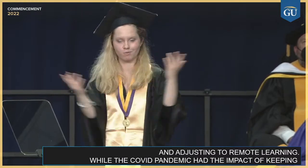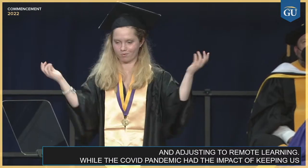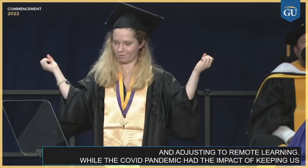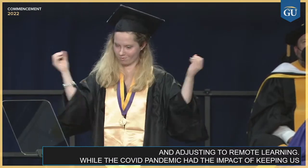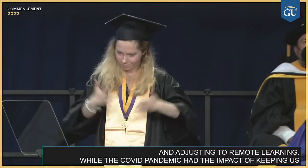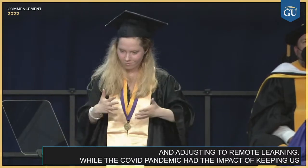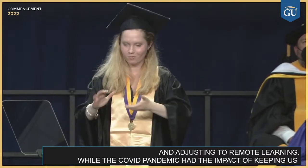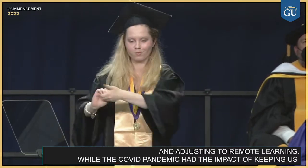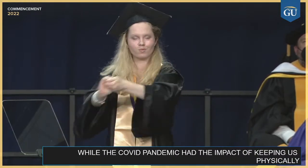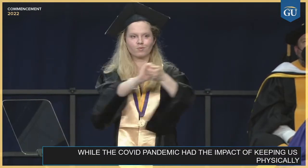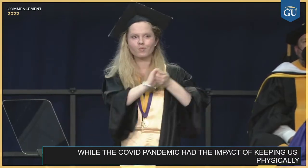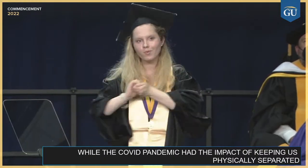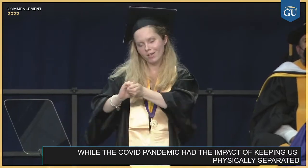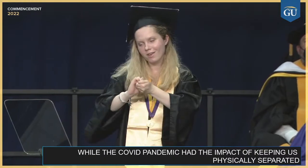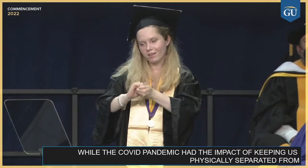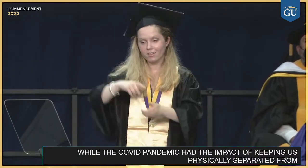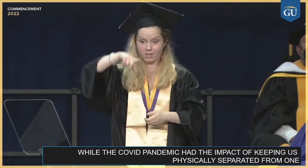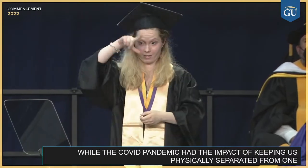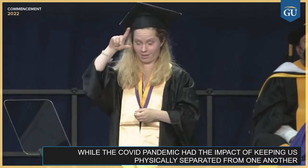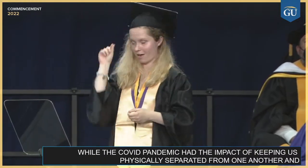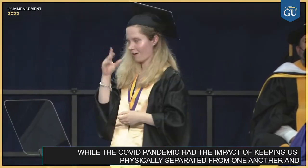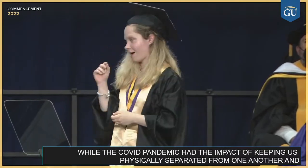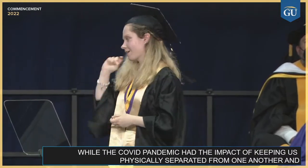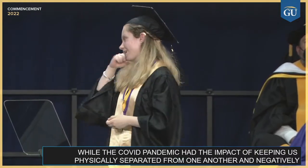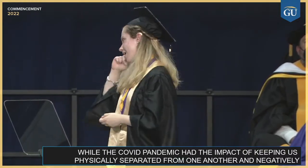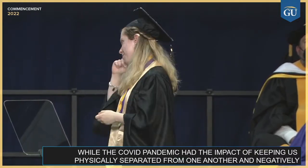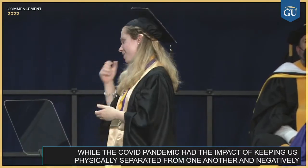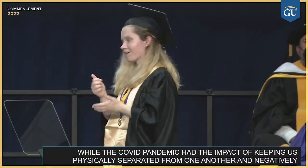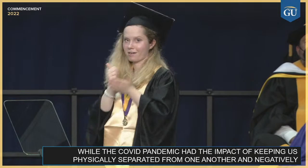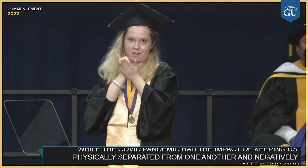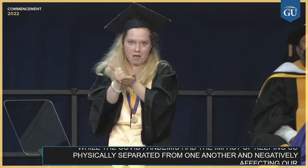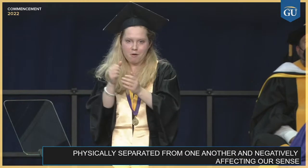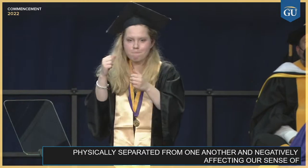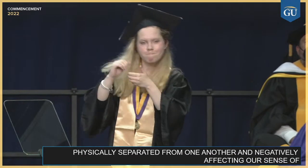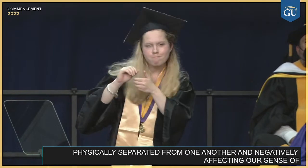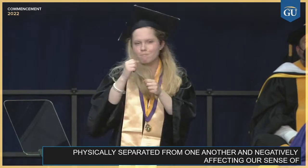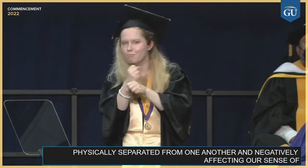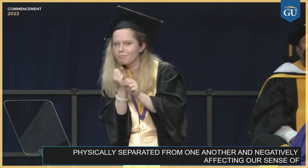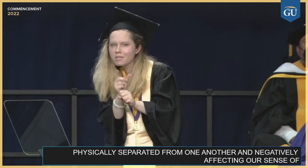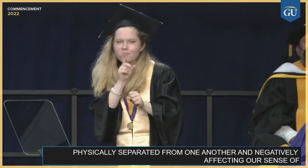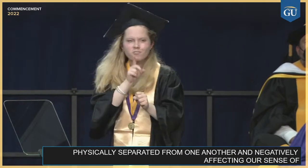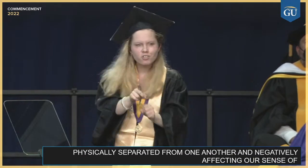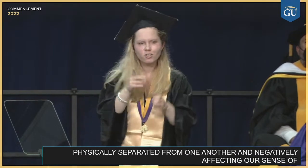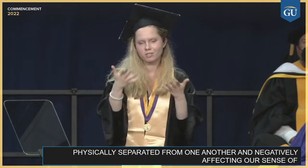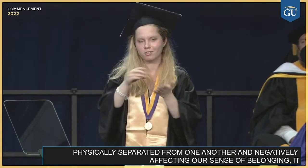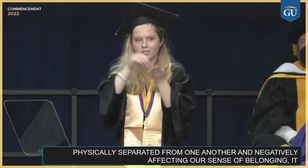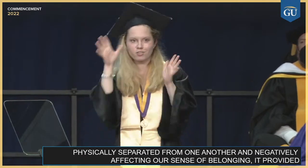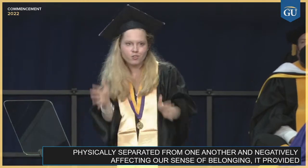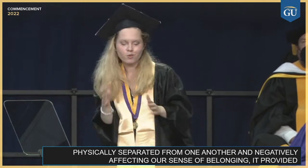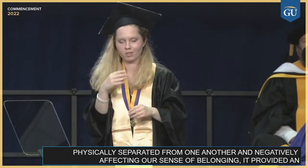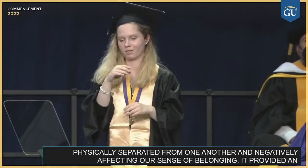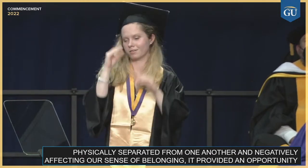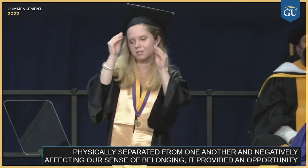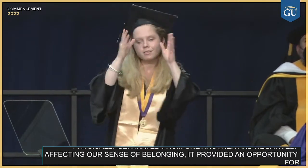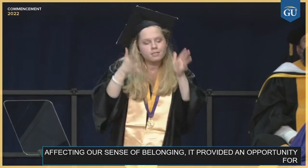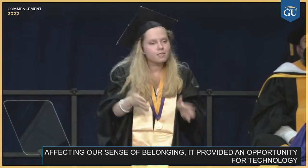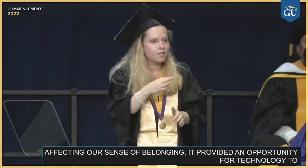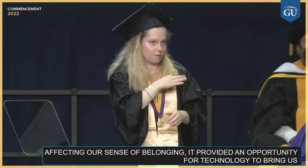affecting our sense of belonging, it provided an opportunity for technology to bring us together. Gallaudet and Apple